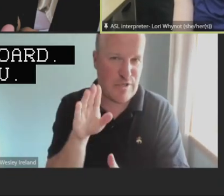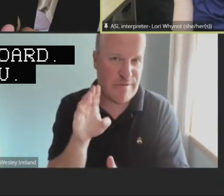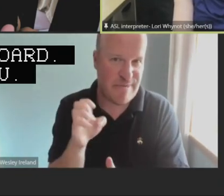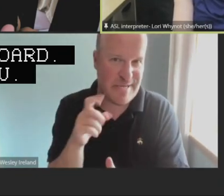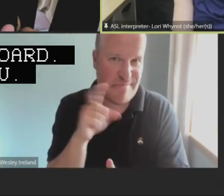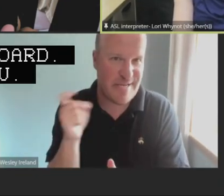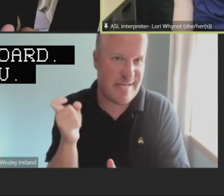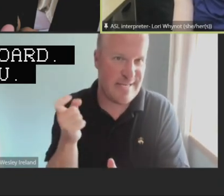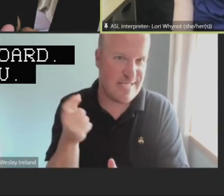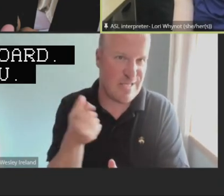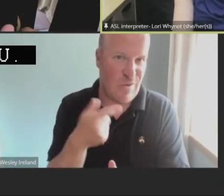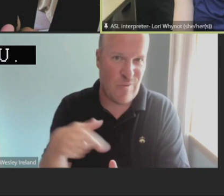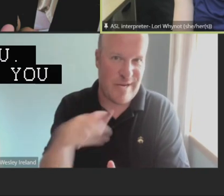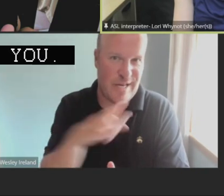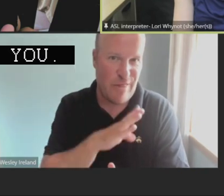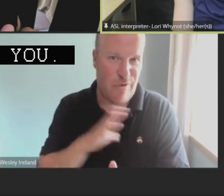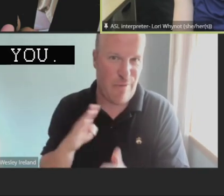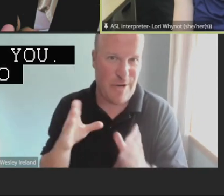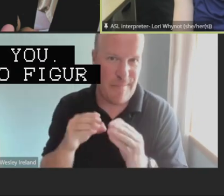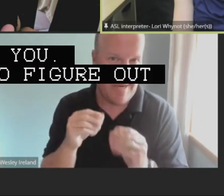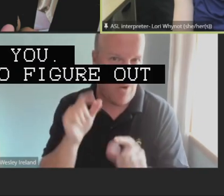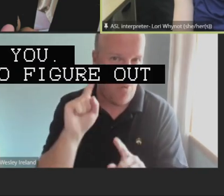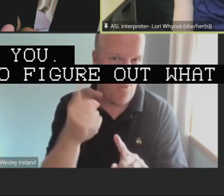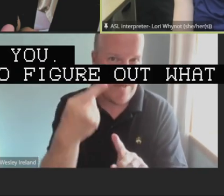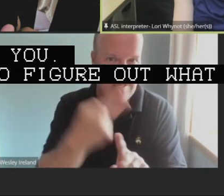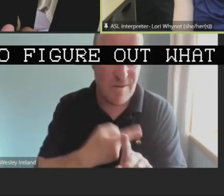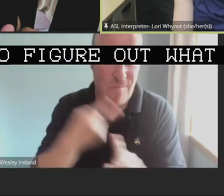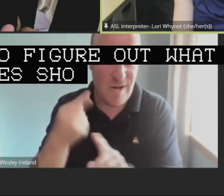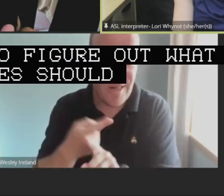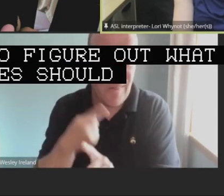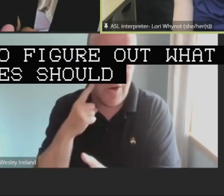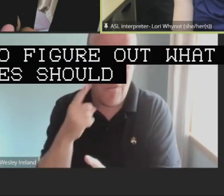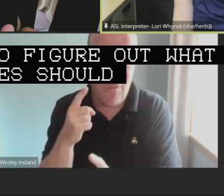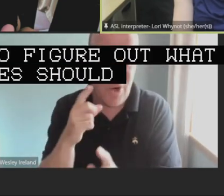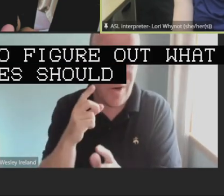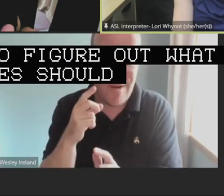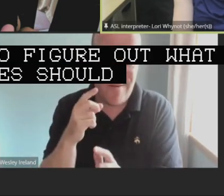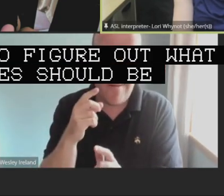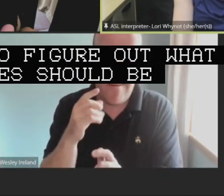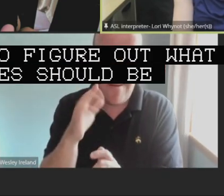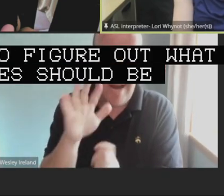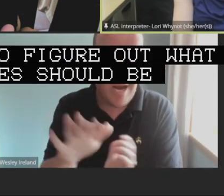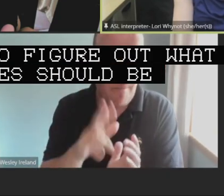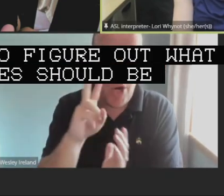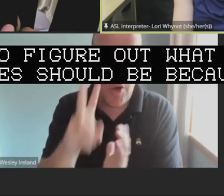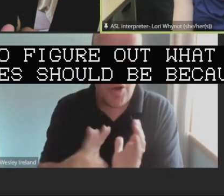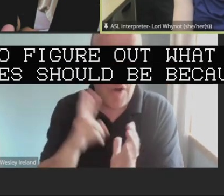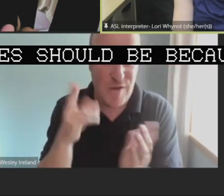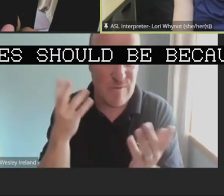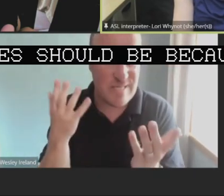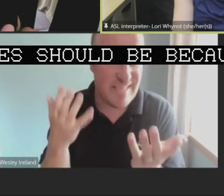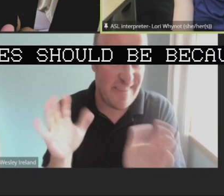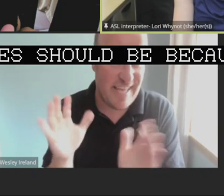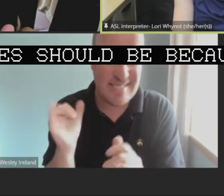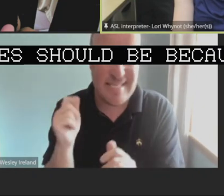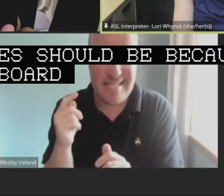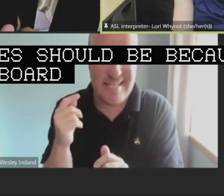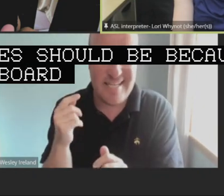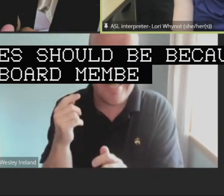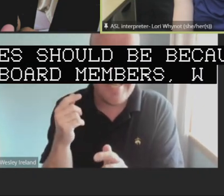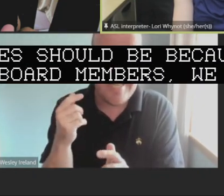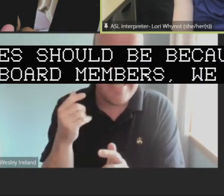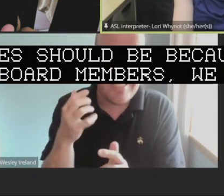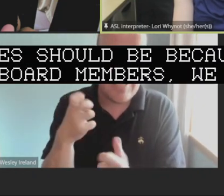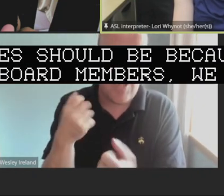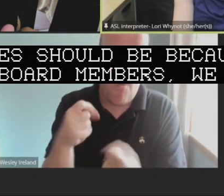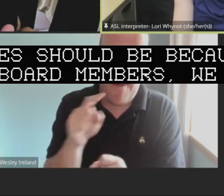I want to figure out what the priority should be, because, you know, we are the board members. We have a board meeting every month,